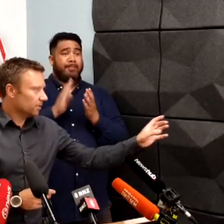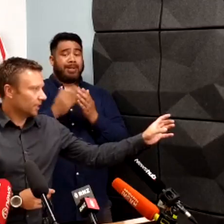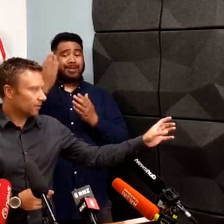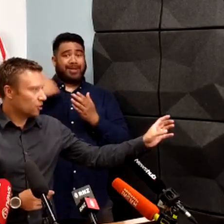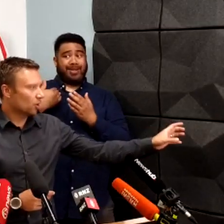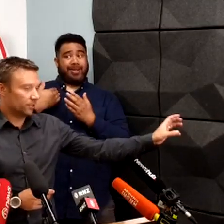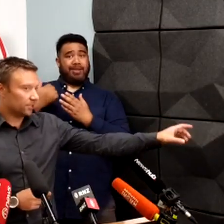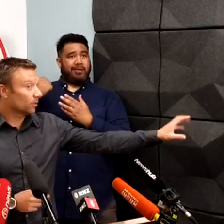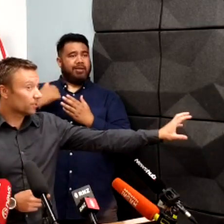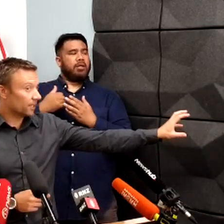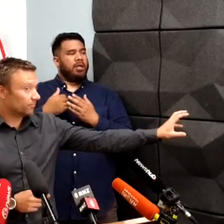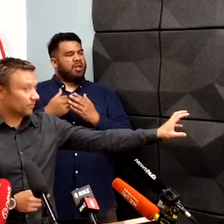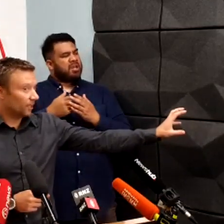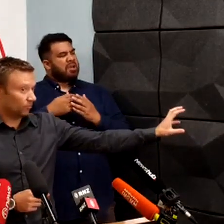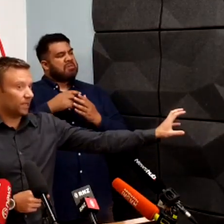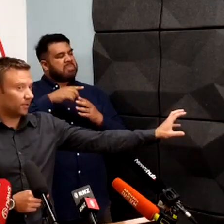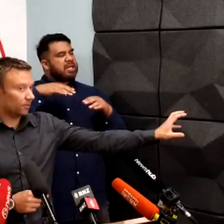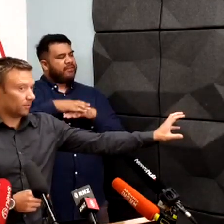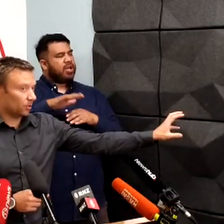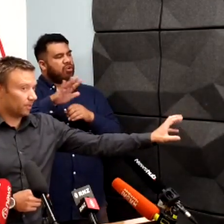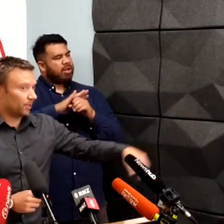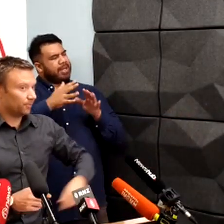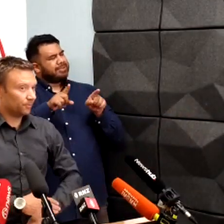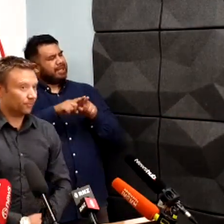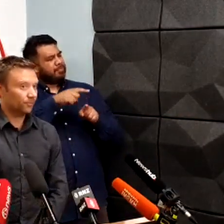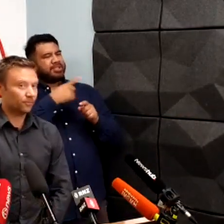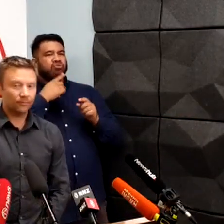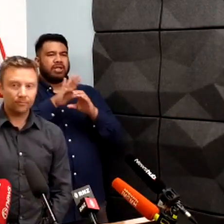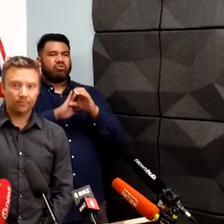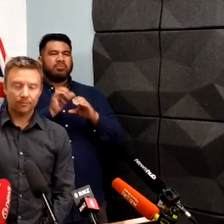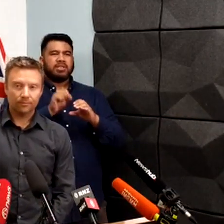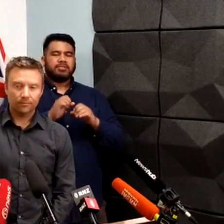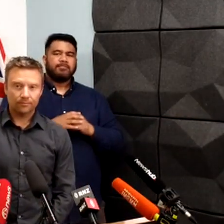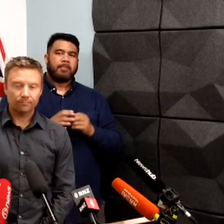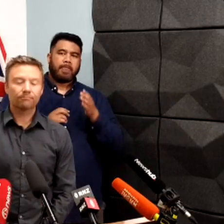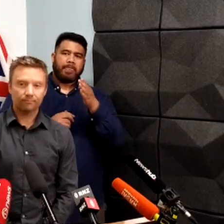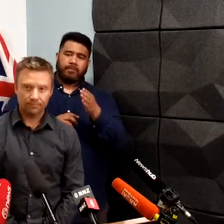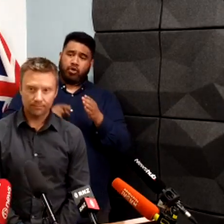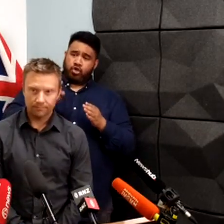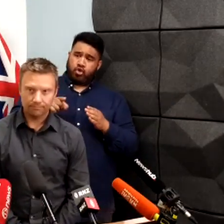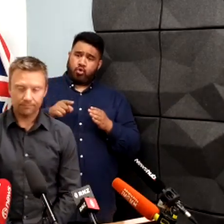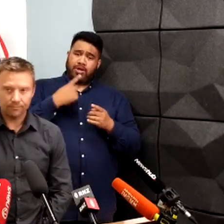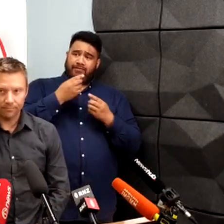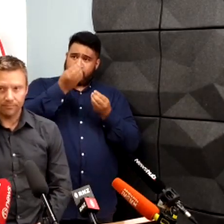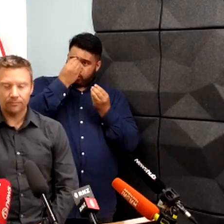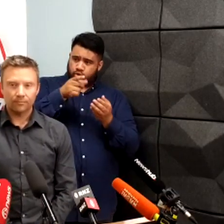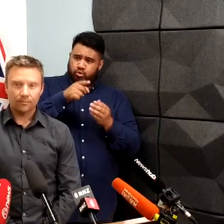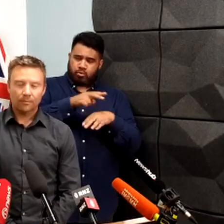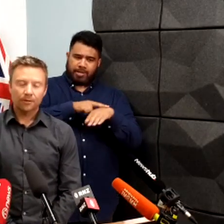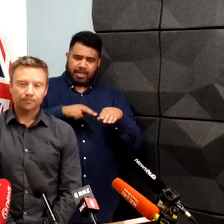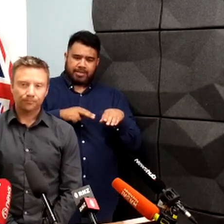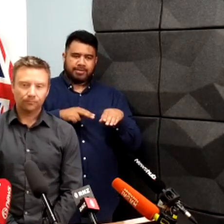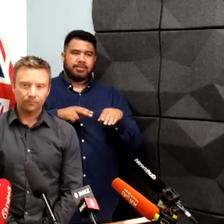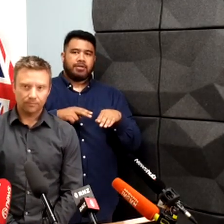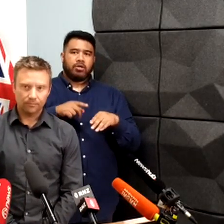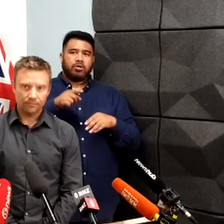area not dissimilar to that red area at the moment on that map. When you provide your briefings to the police and the constant information flow, do